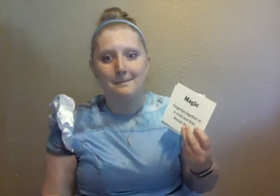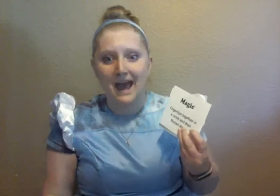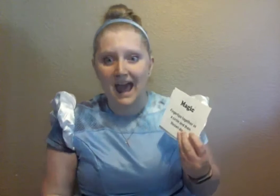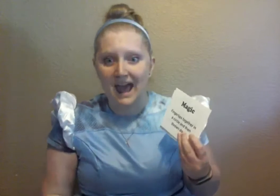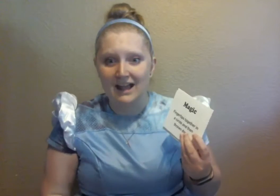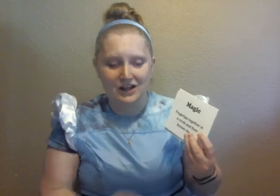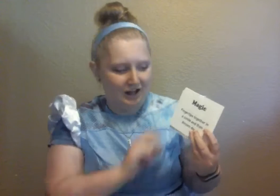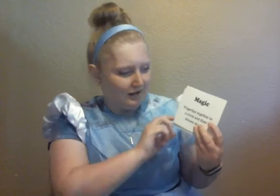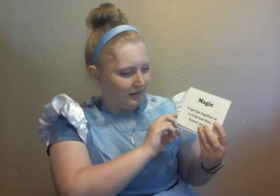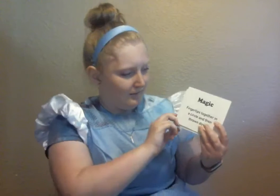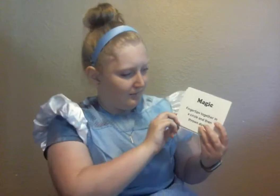Magic.